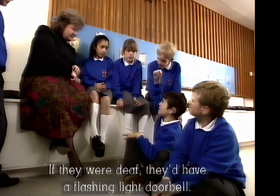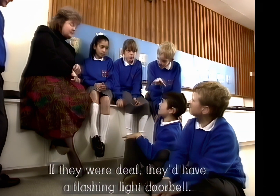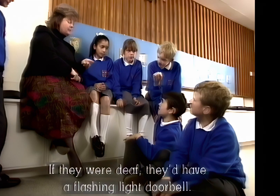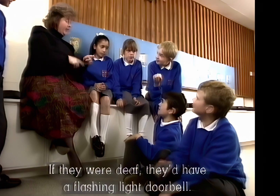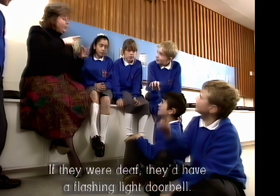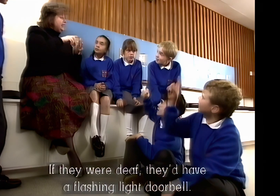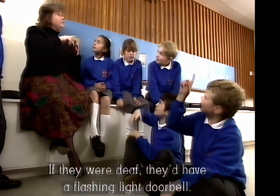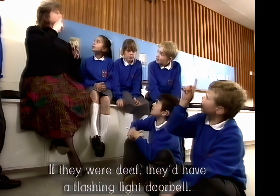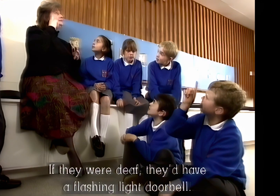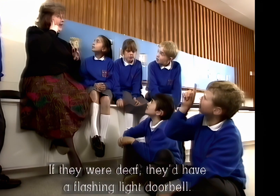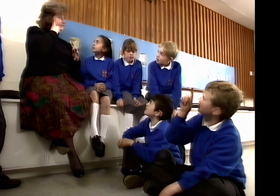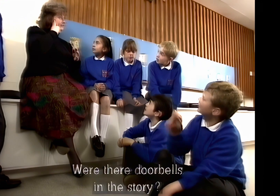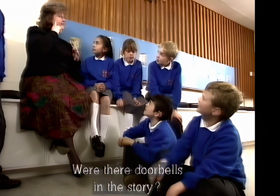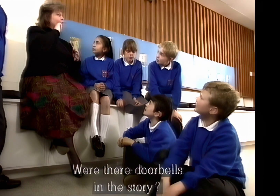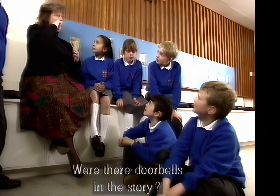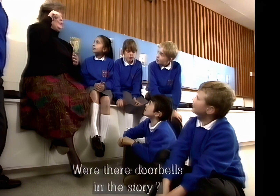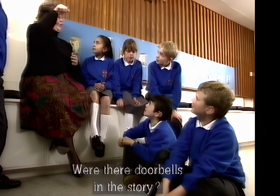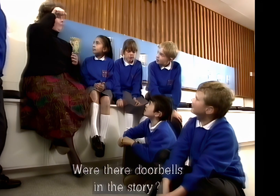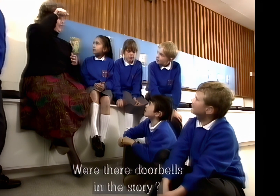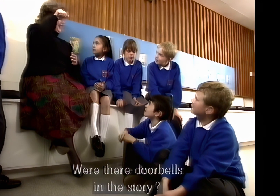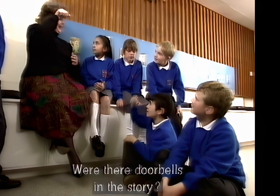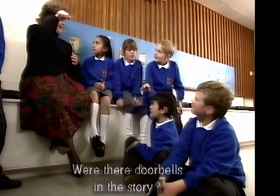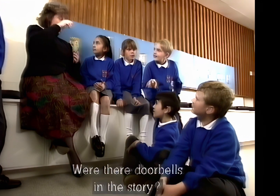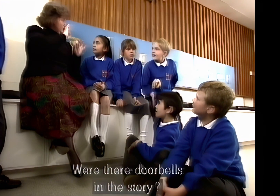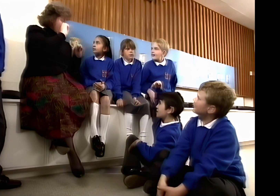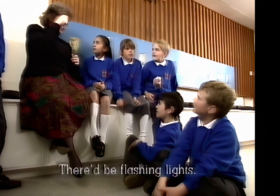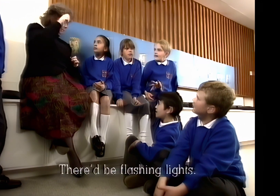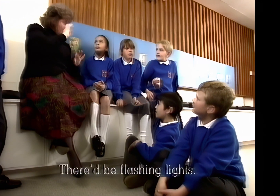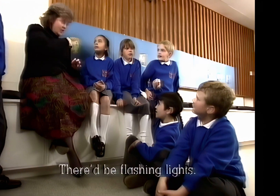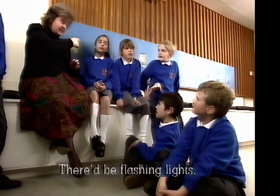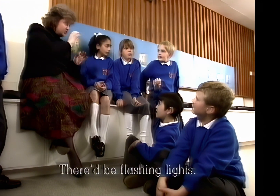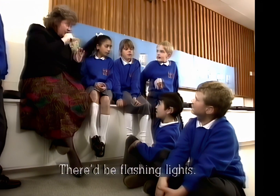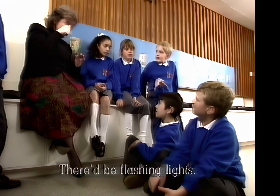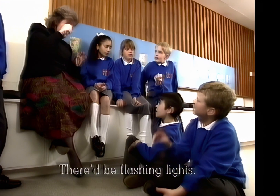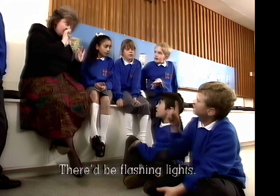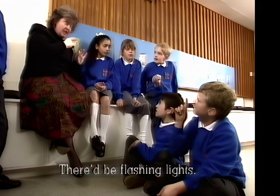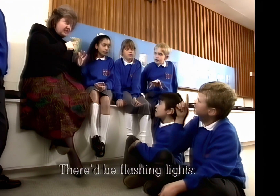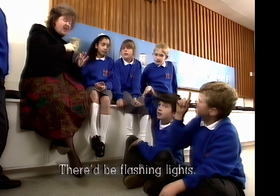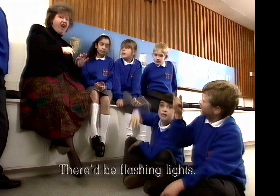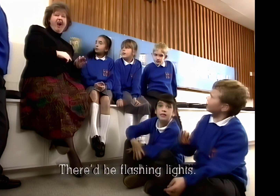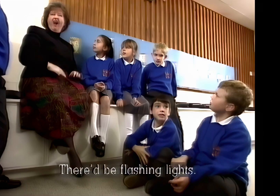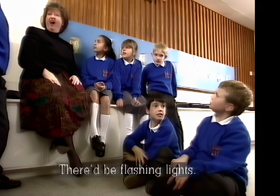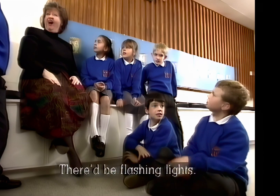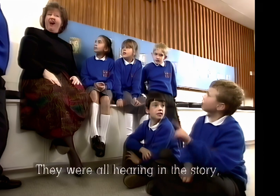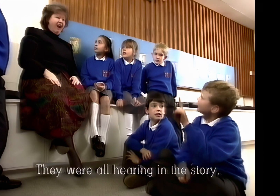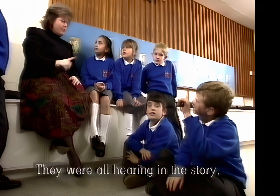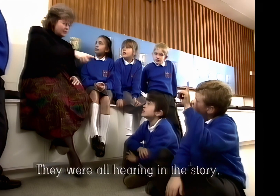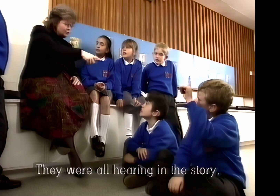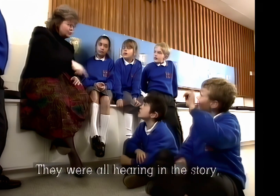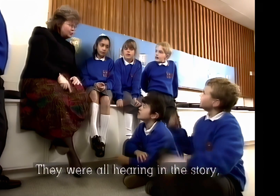have a doorbell with flashing lights in the house. So if they were deaf, they'd have doorbells. And there were no With doorbells flashing in the lights? story? Oh, what